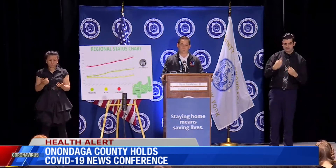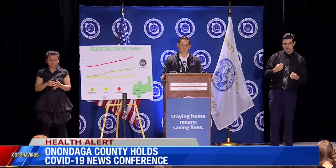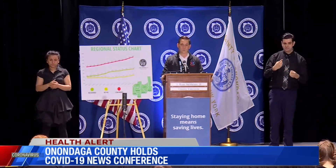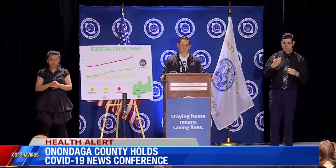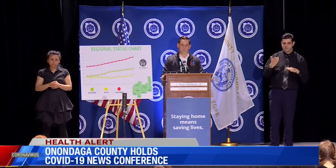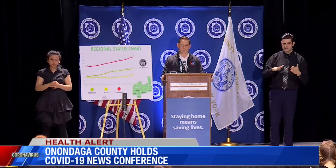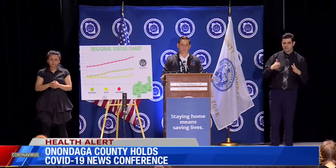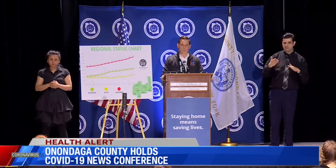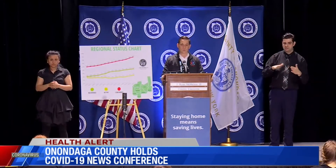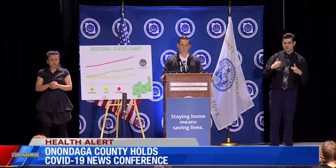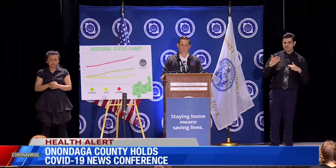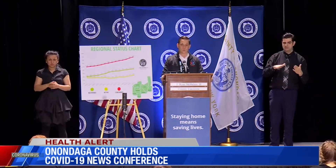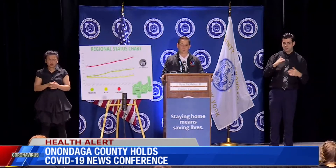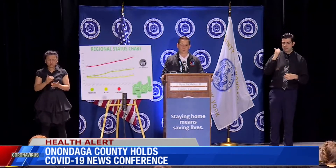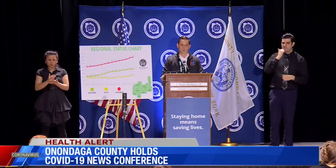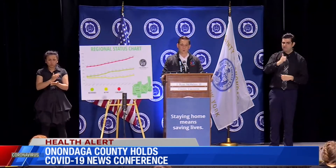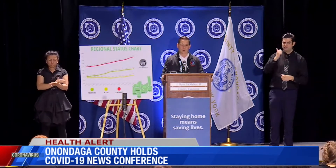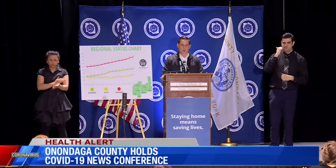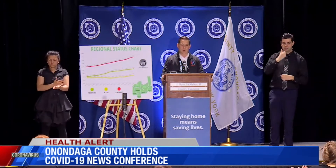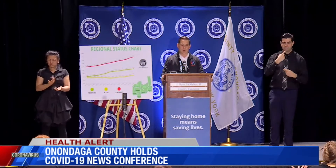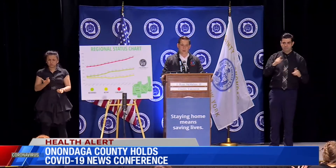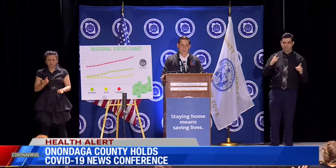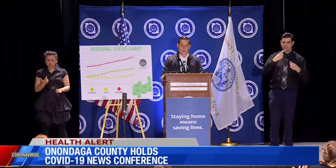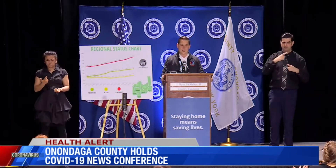How do you handle delivering that news?